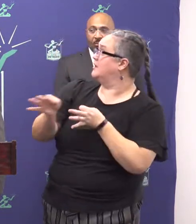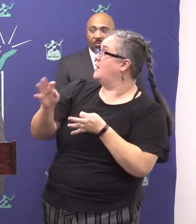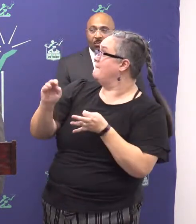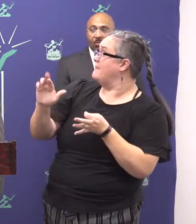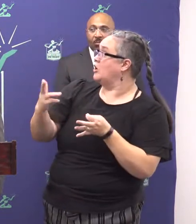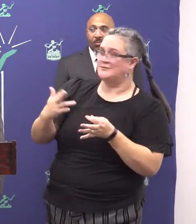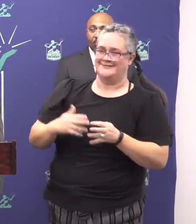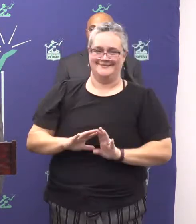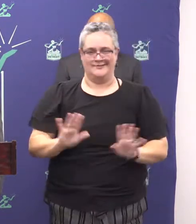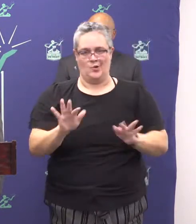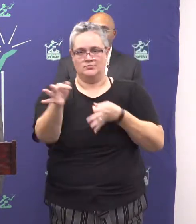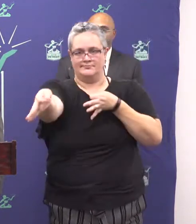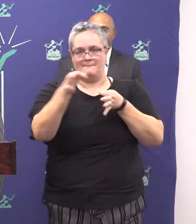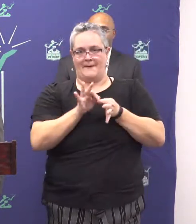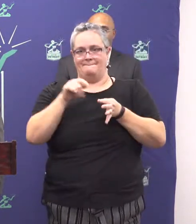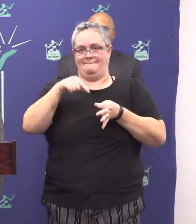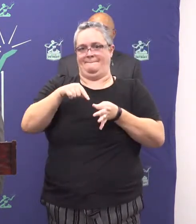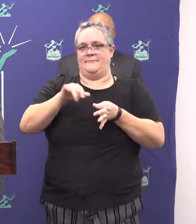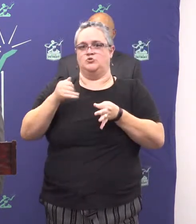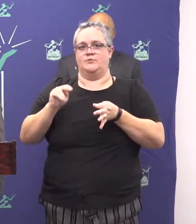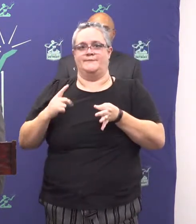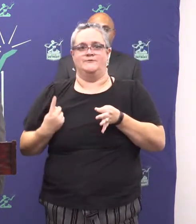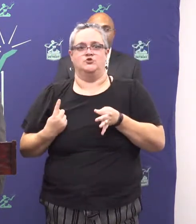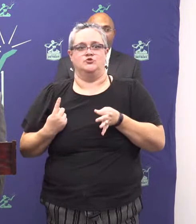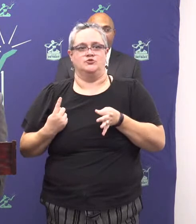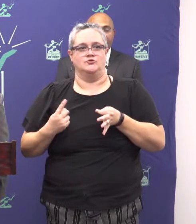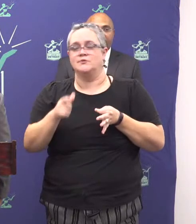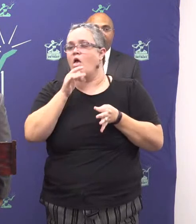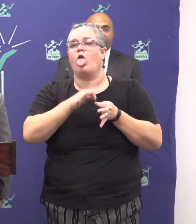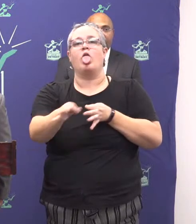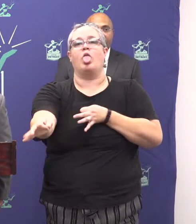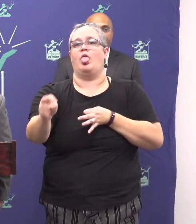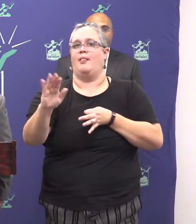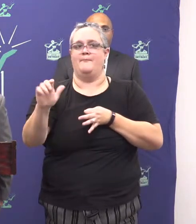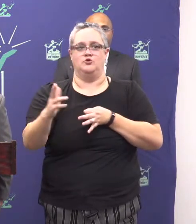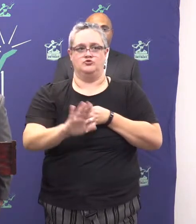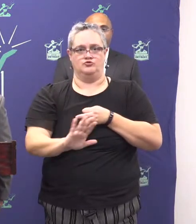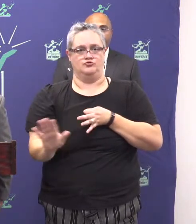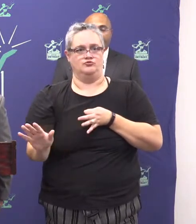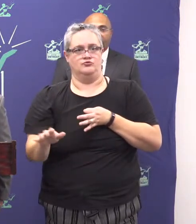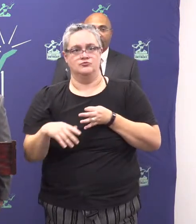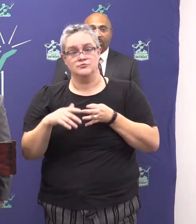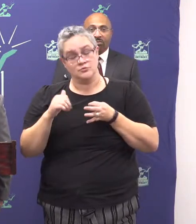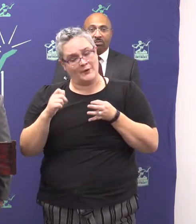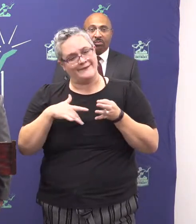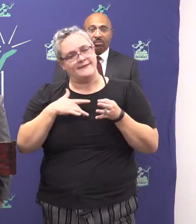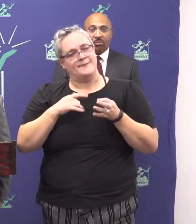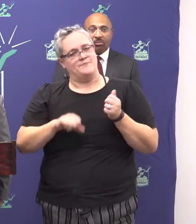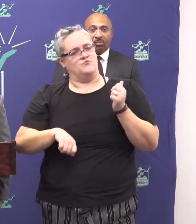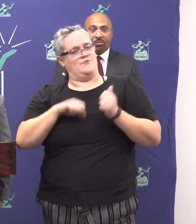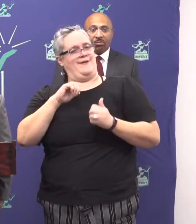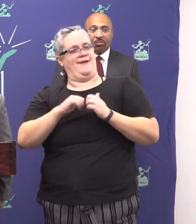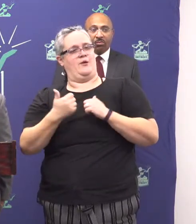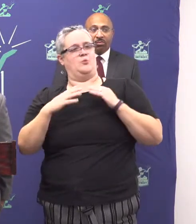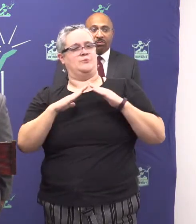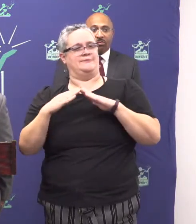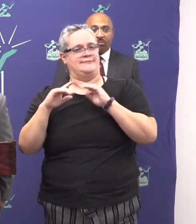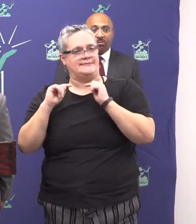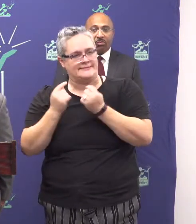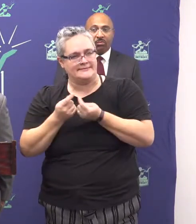said, no, we don't have till March. I'm just really proud of the way the city team